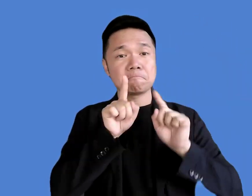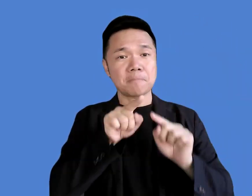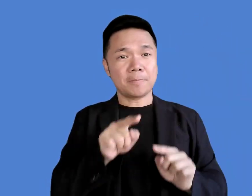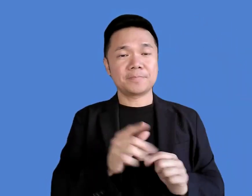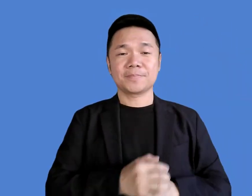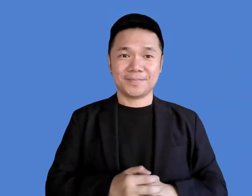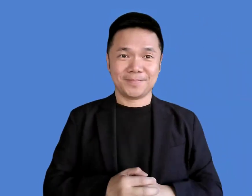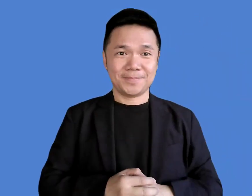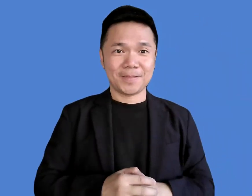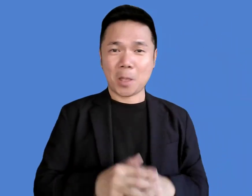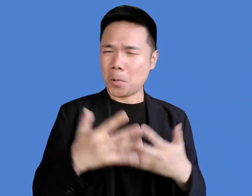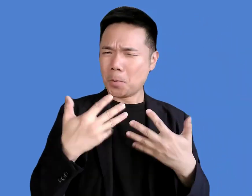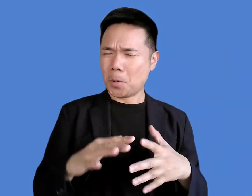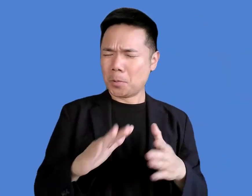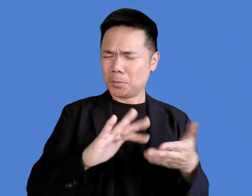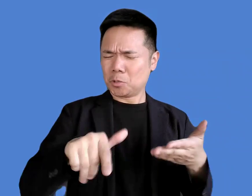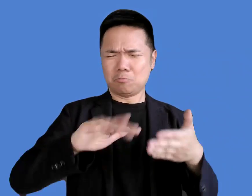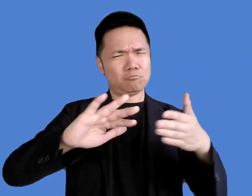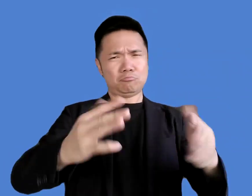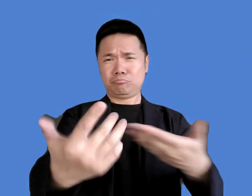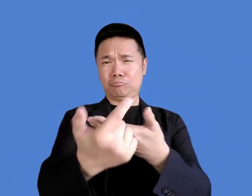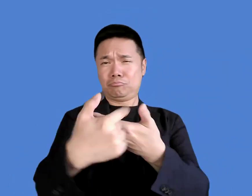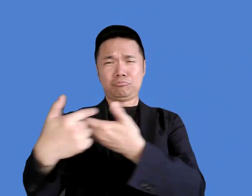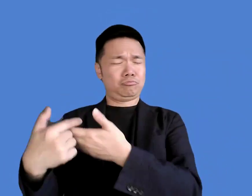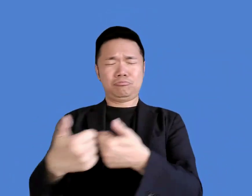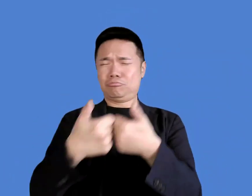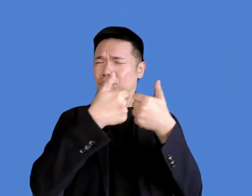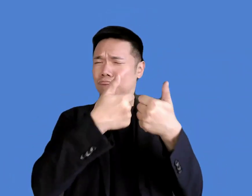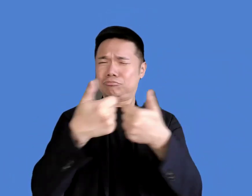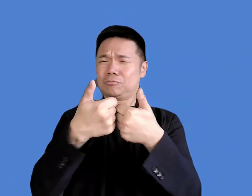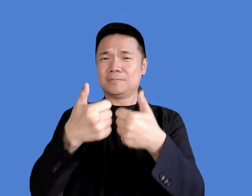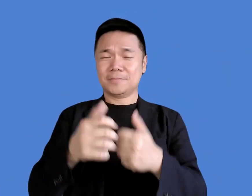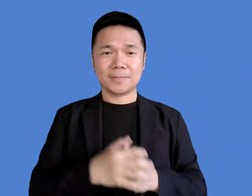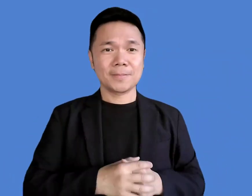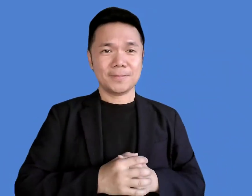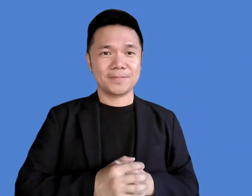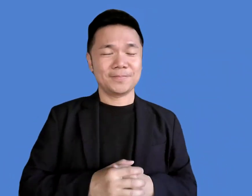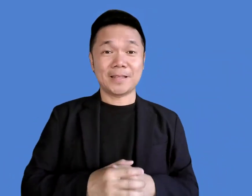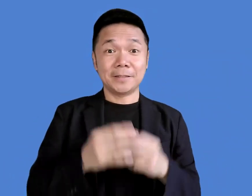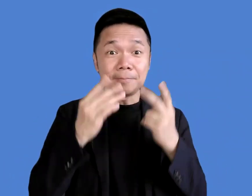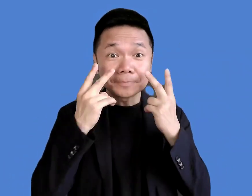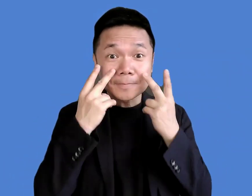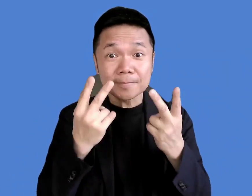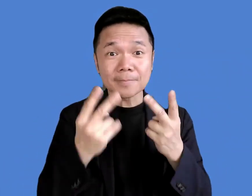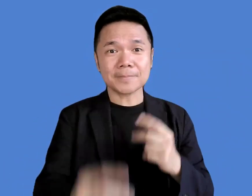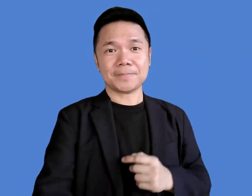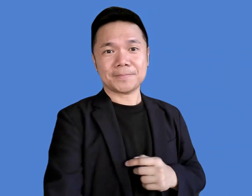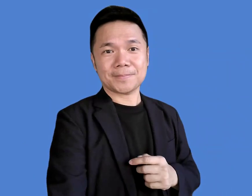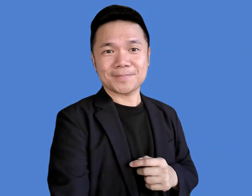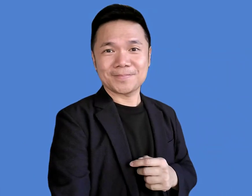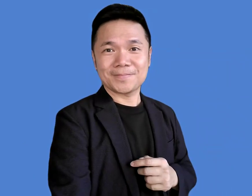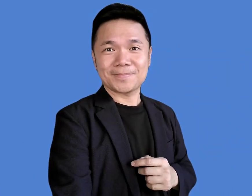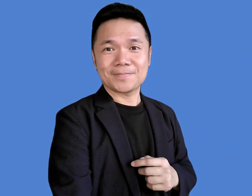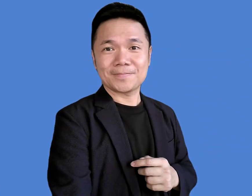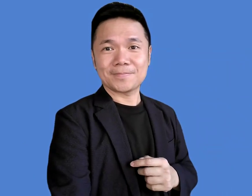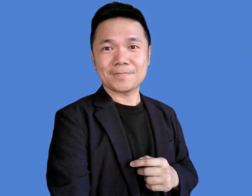got a very good community, which is great to see. Okay, so I see so far from the results, we still see women